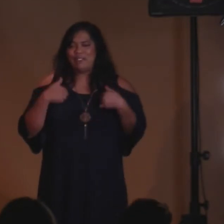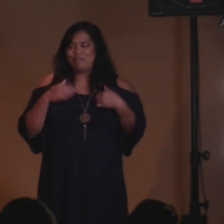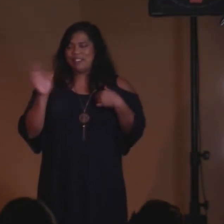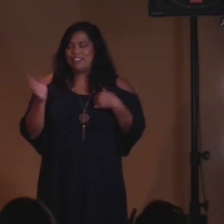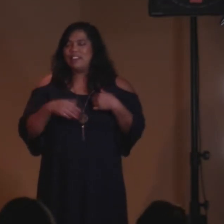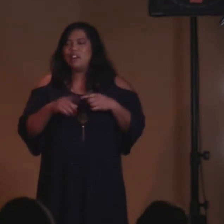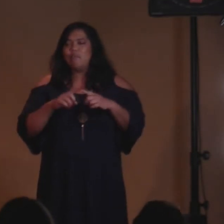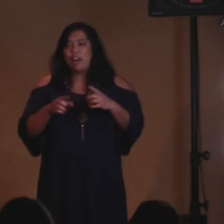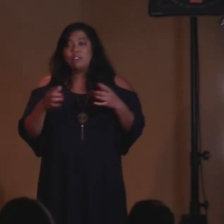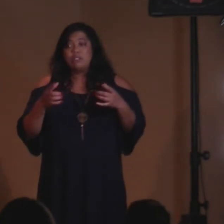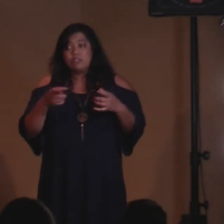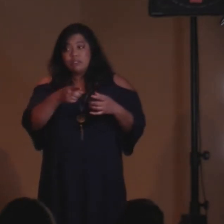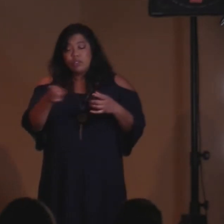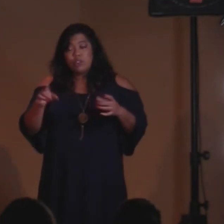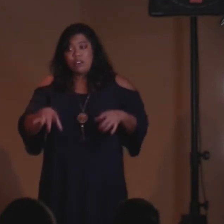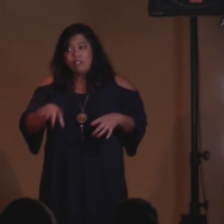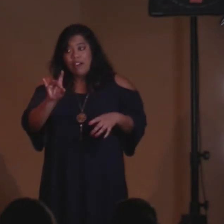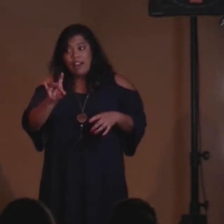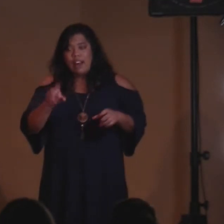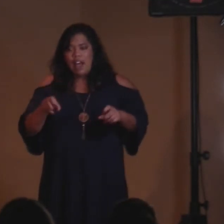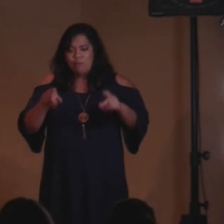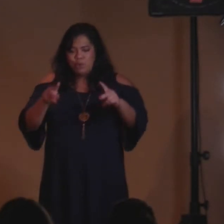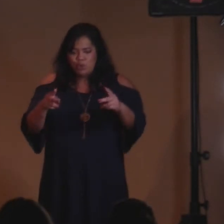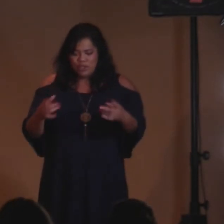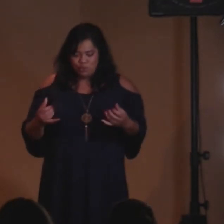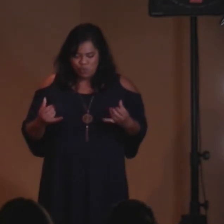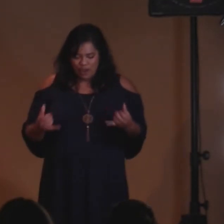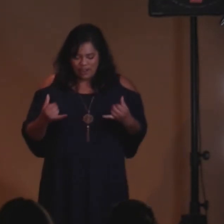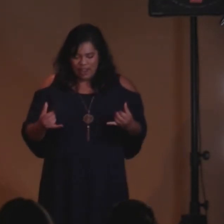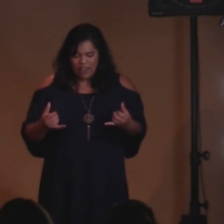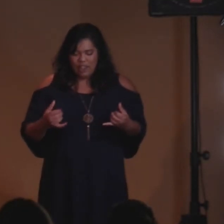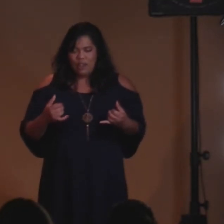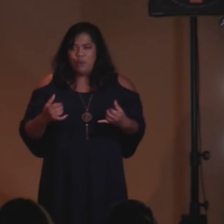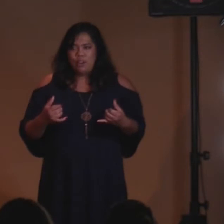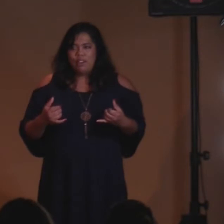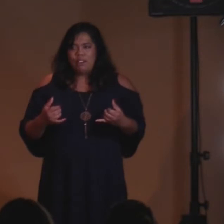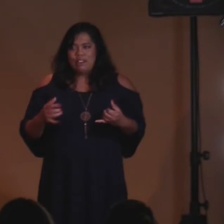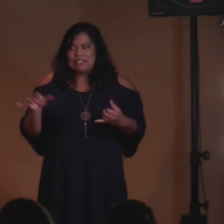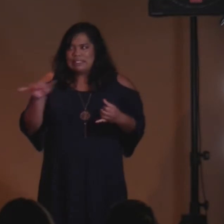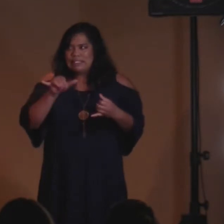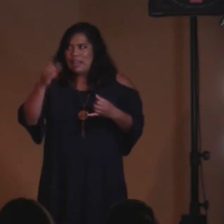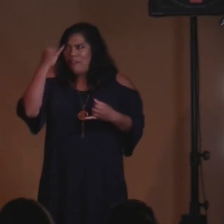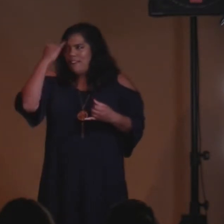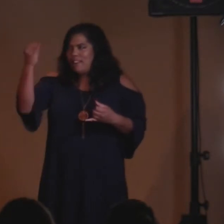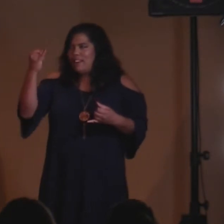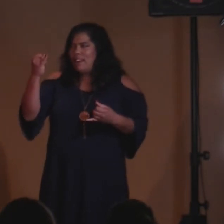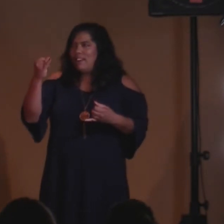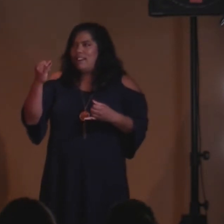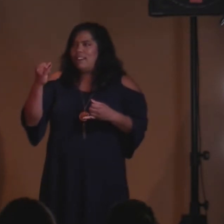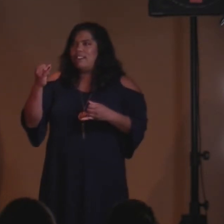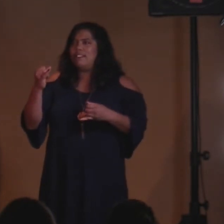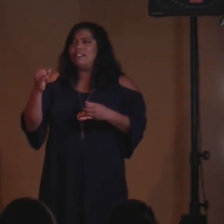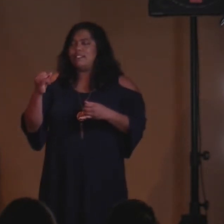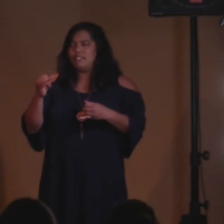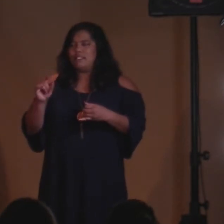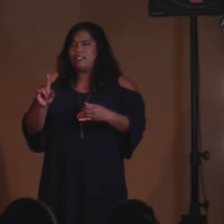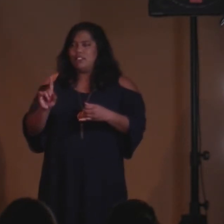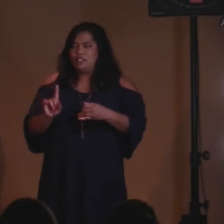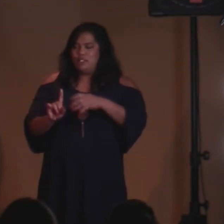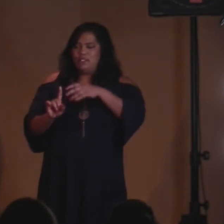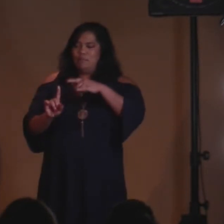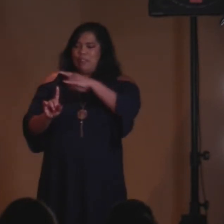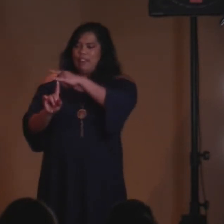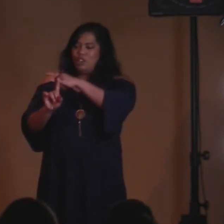now to be present, to jump from the plane and be in our bliss now. So the reason this is up here is simply